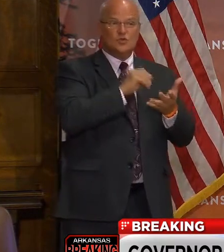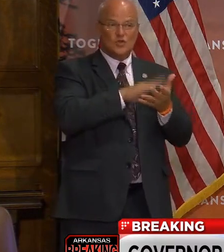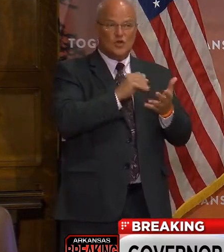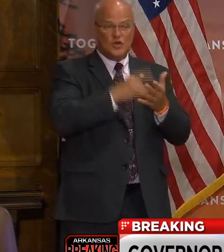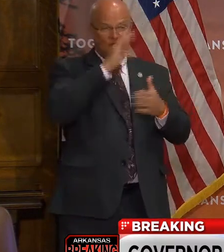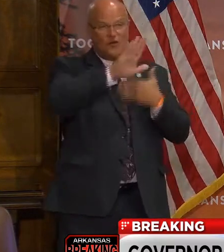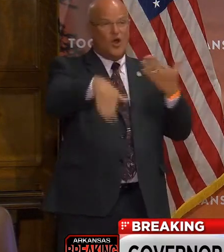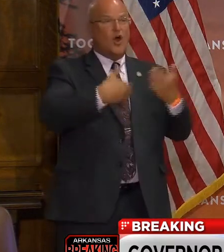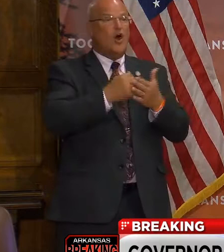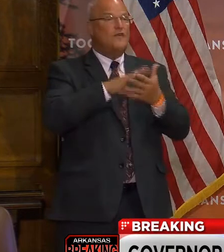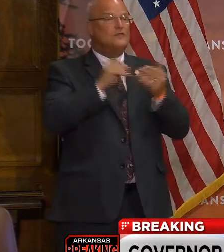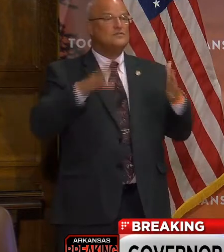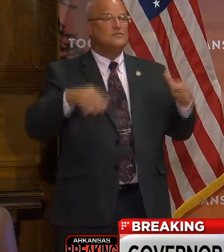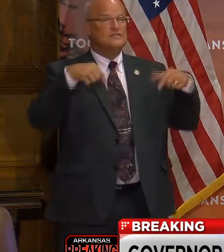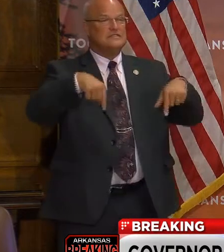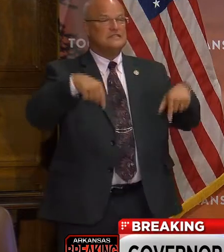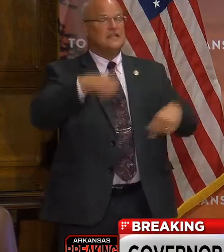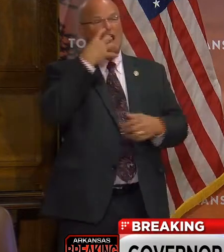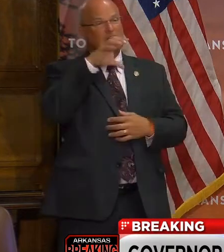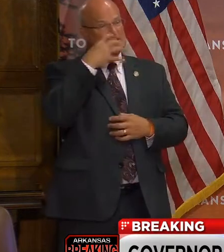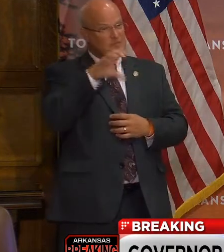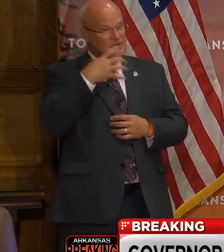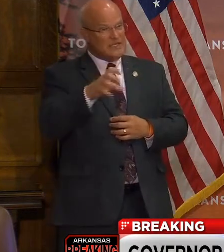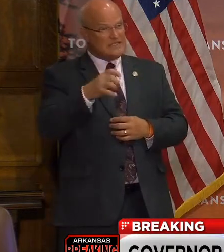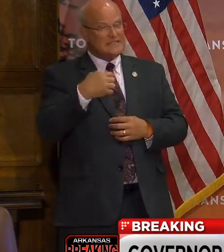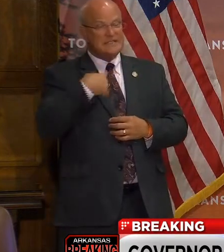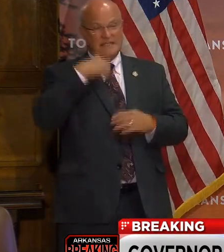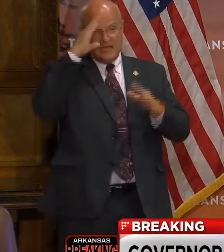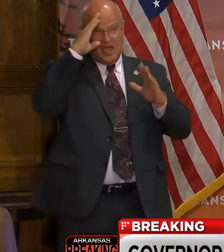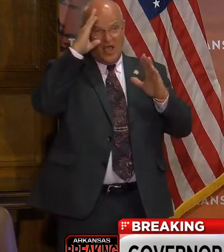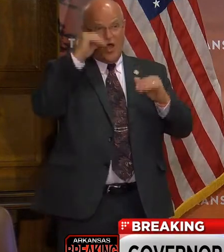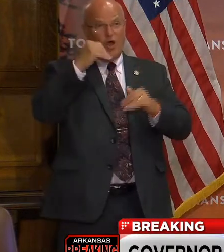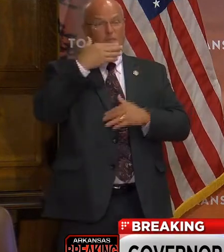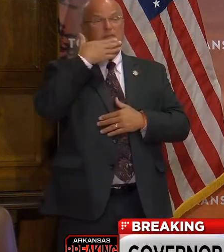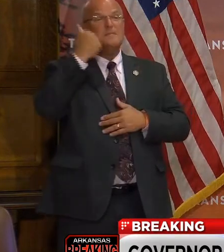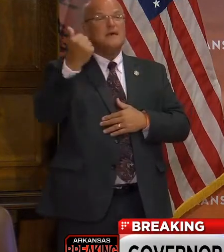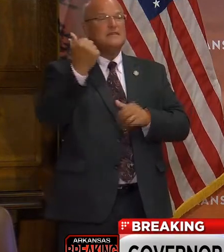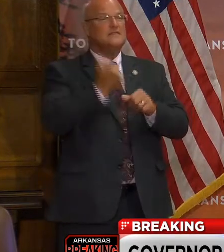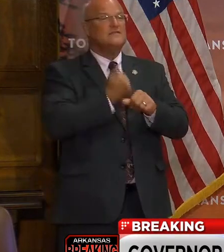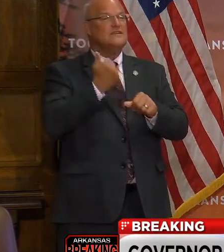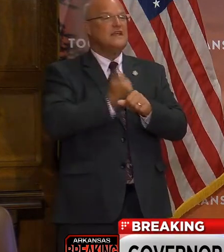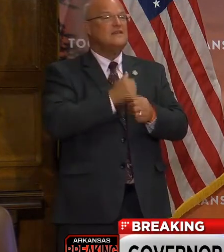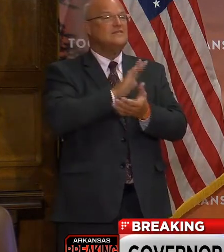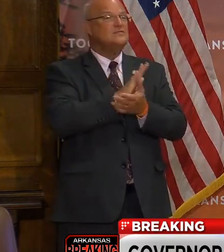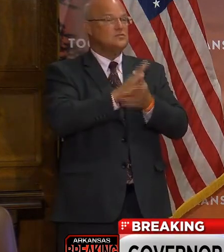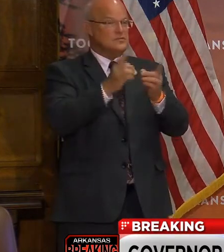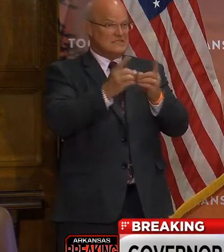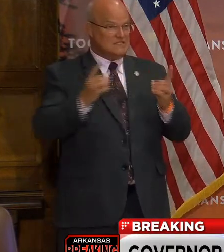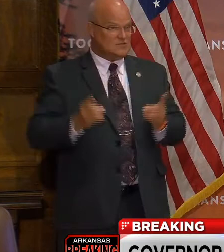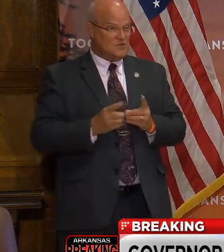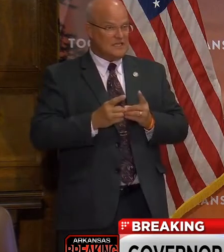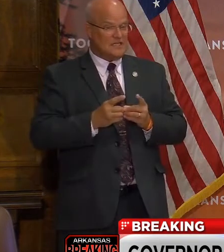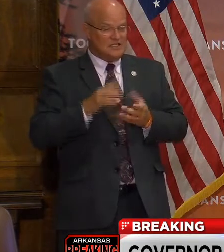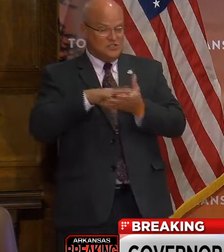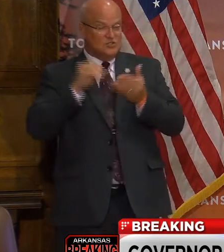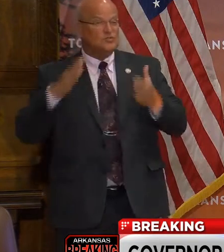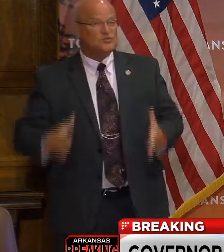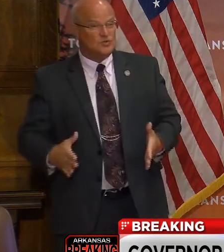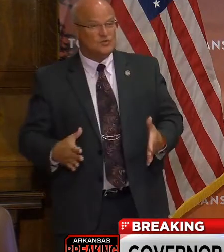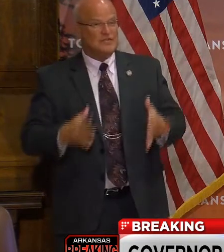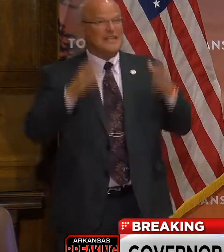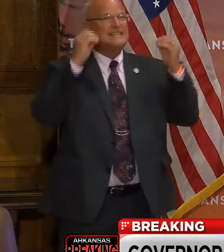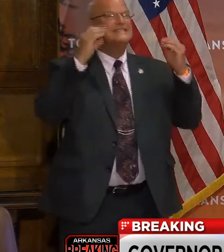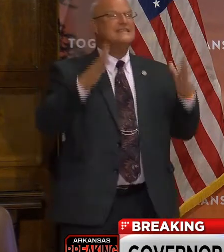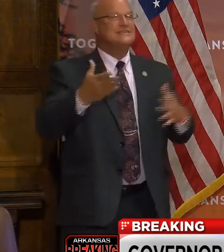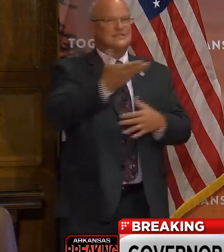for all of the students in Hot Springs. I hope the very best for every single school district, student, and